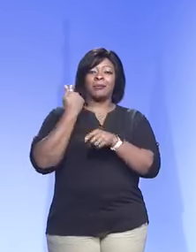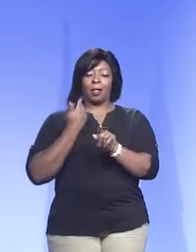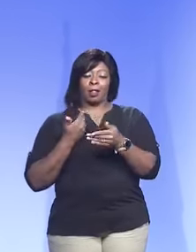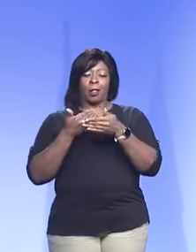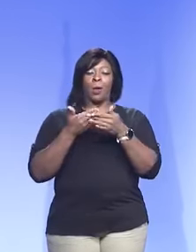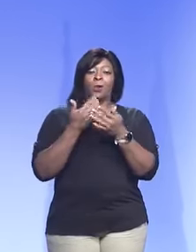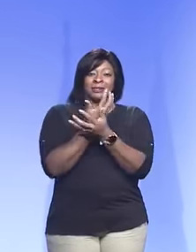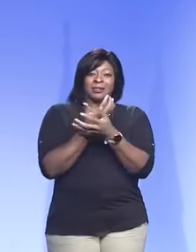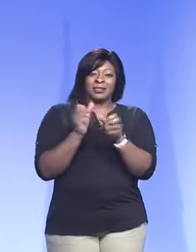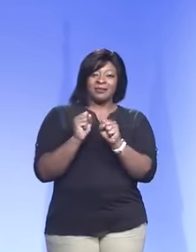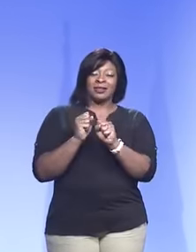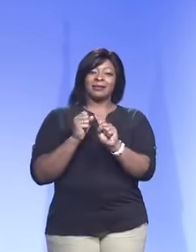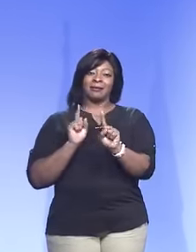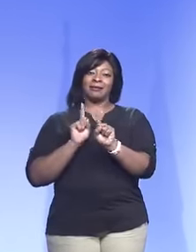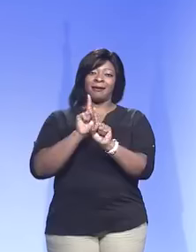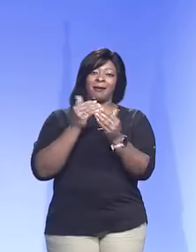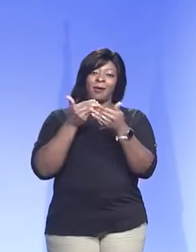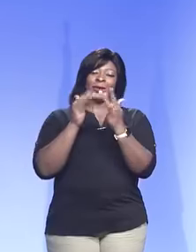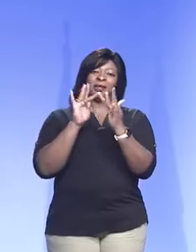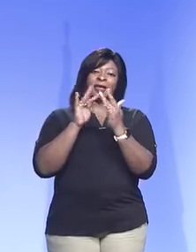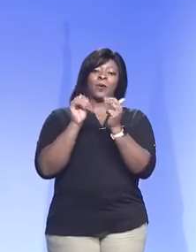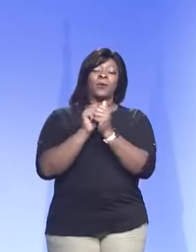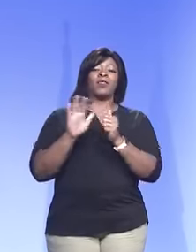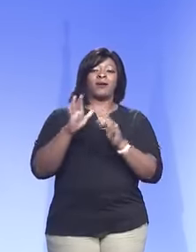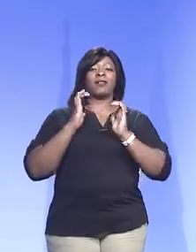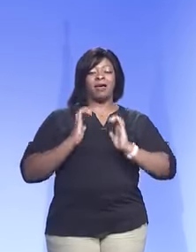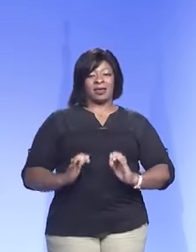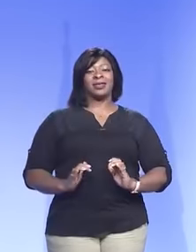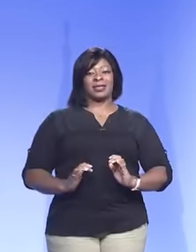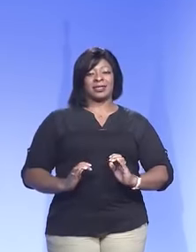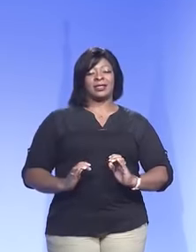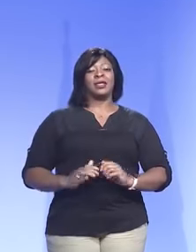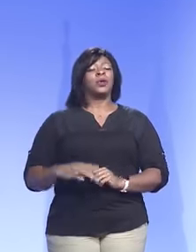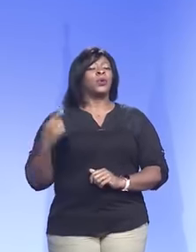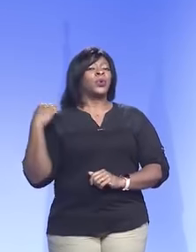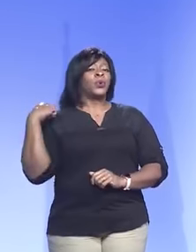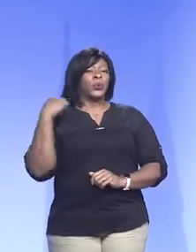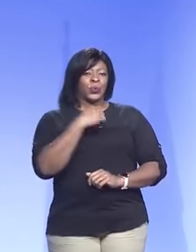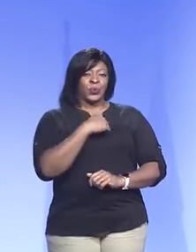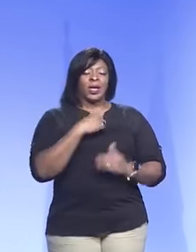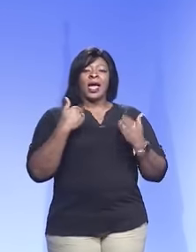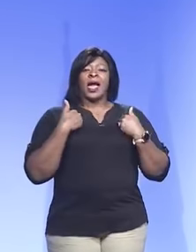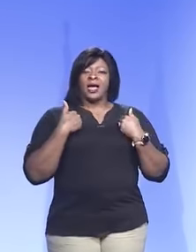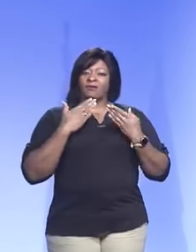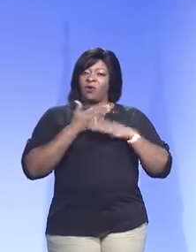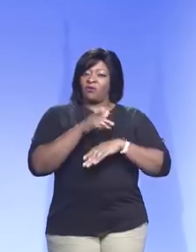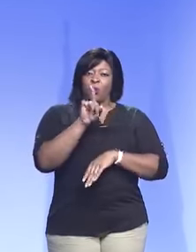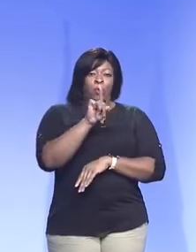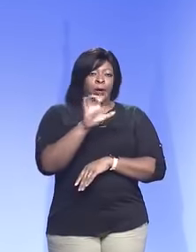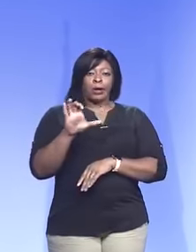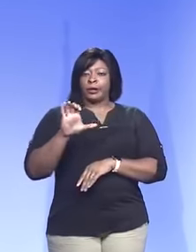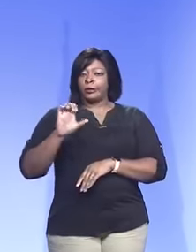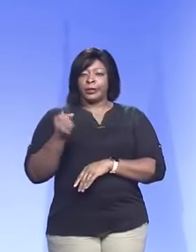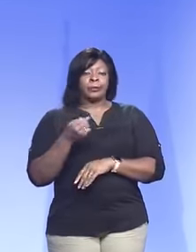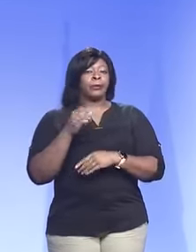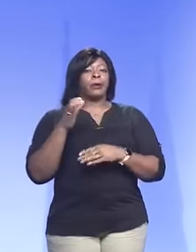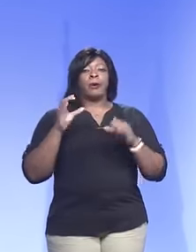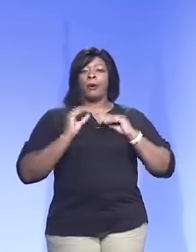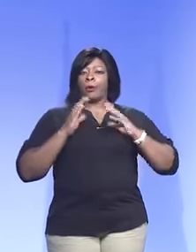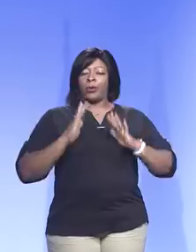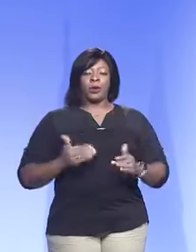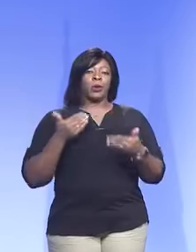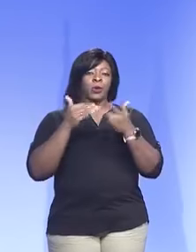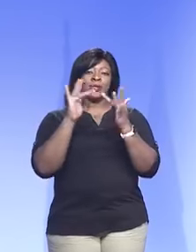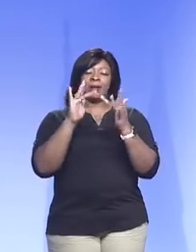to safely have close contact with their clientele. We have already had hundreds of owners of close